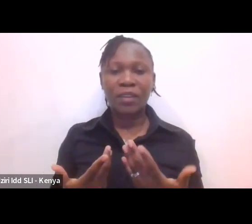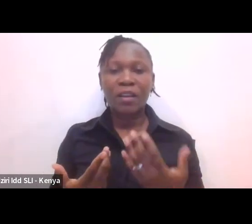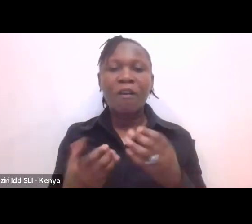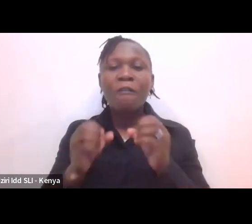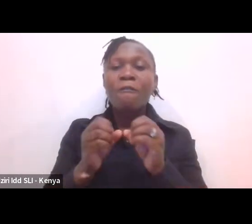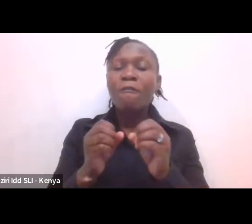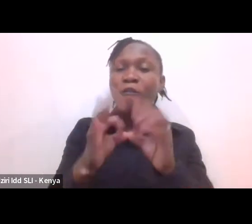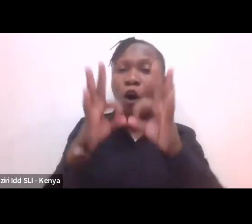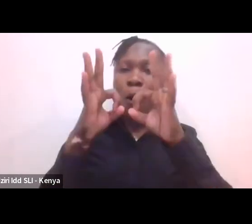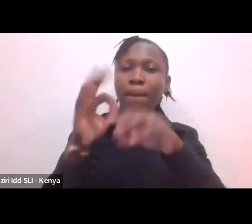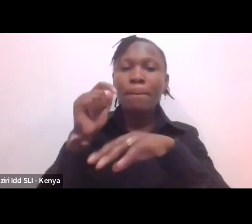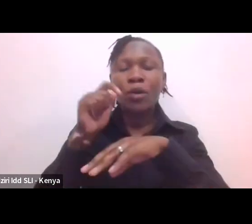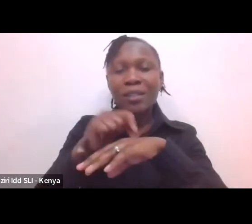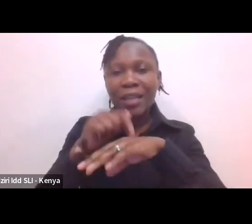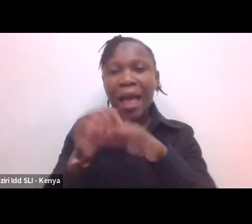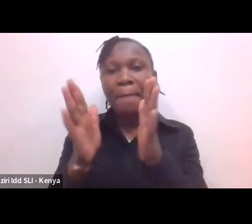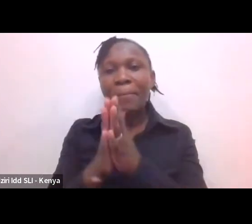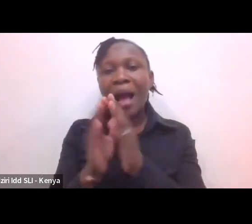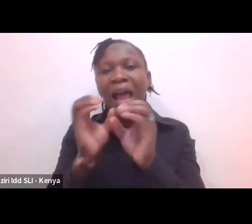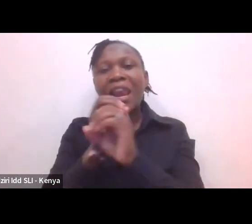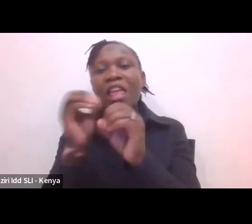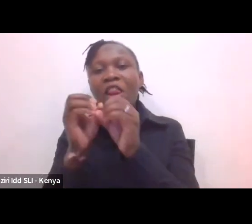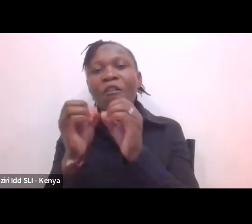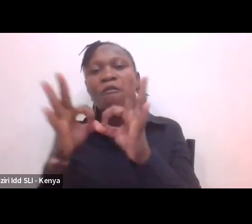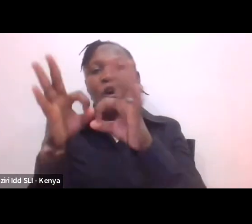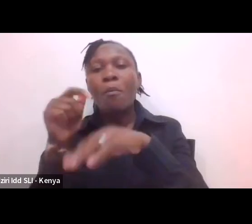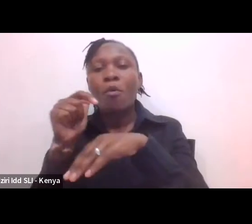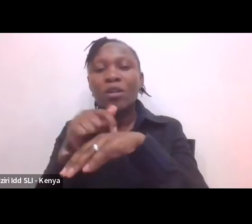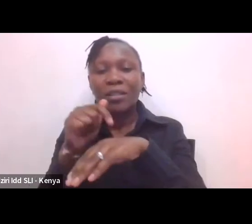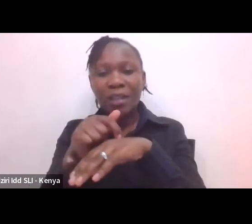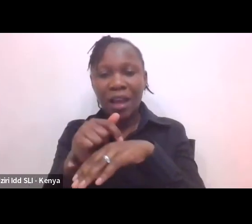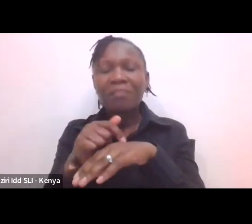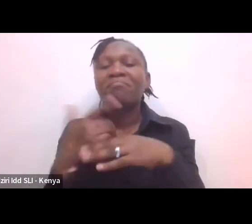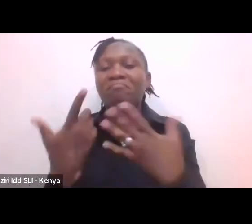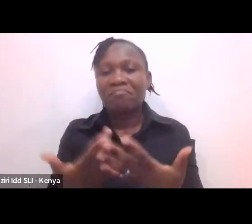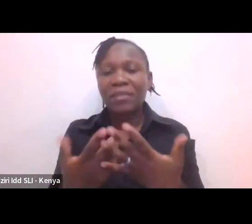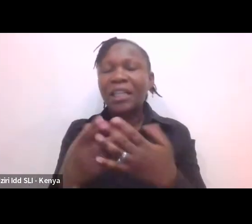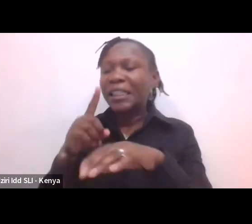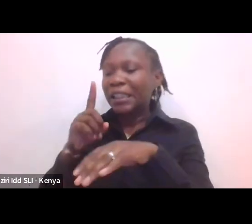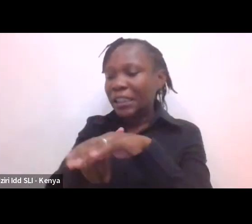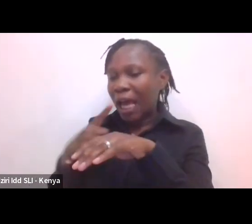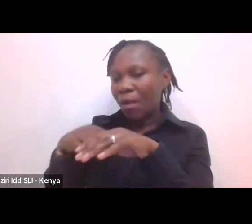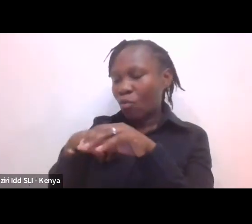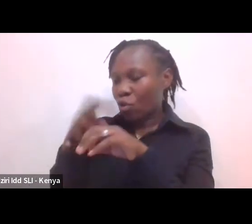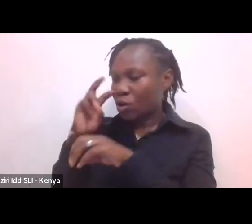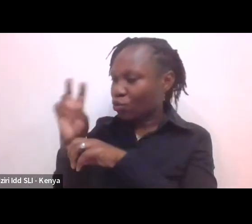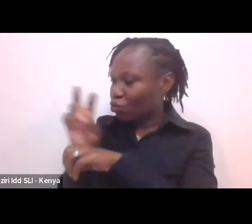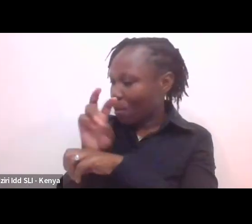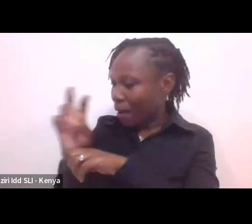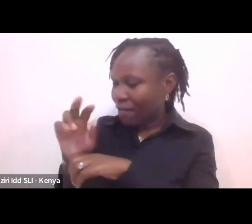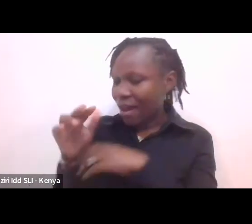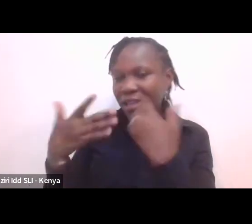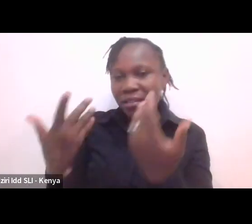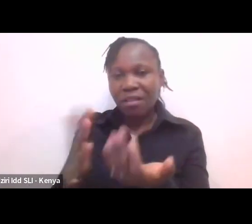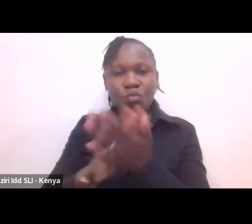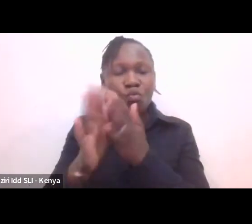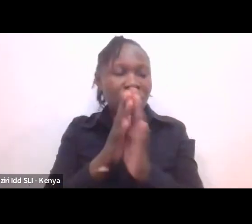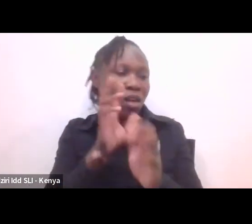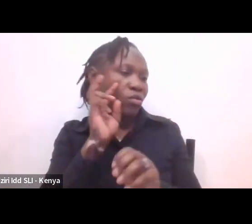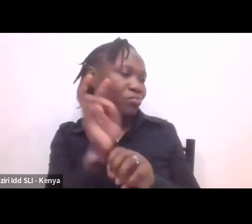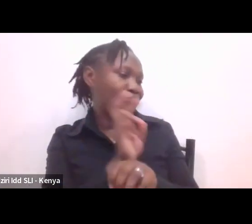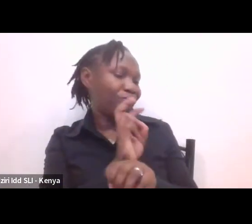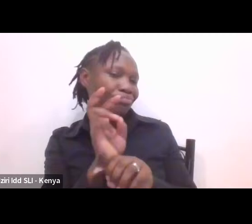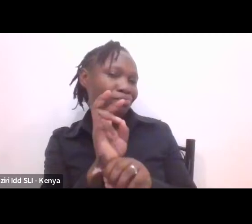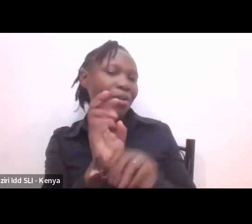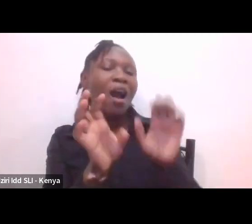moments, curriculum, supervised time and unsupervised time,